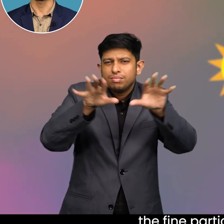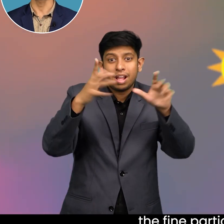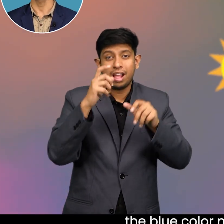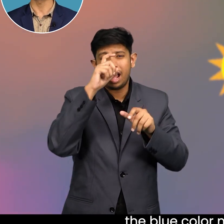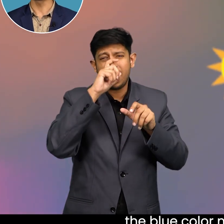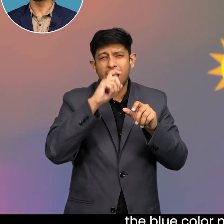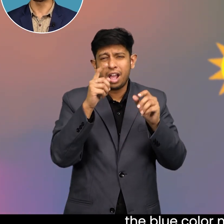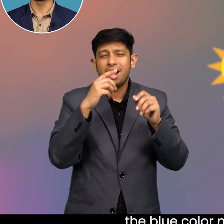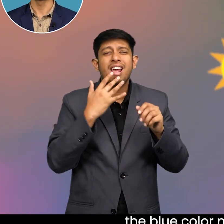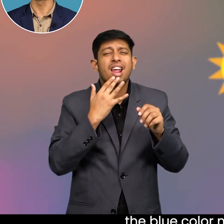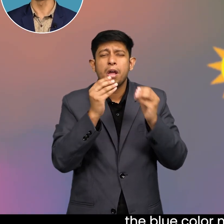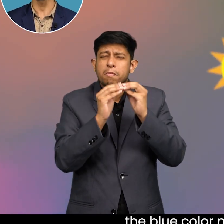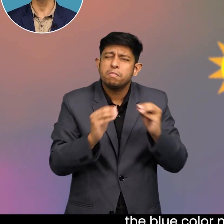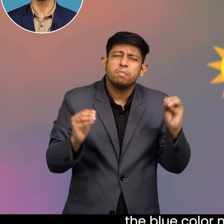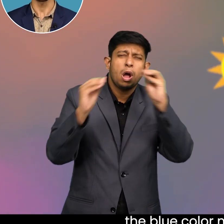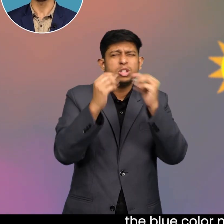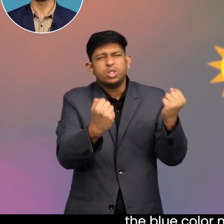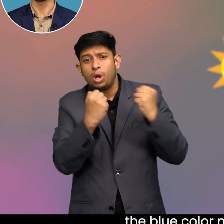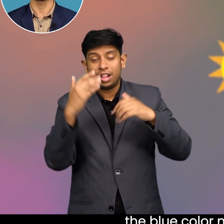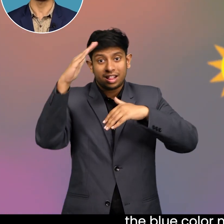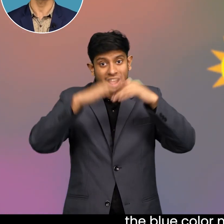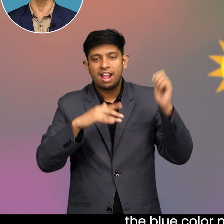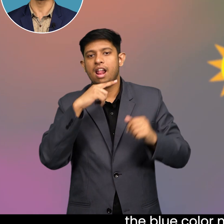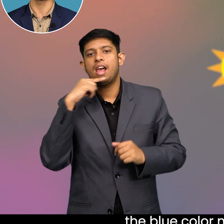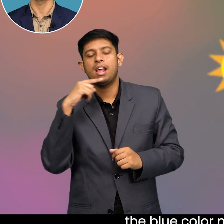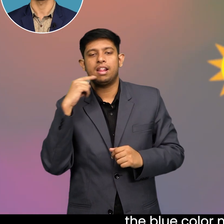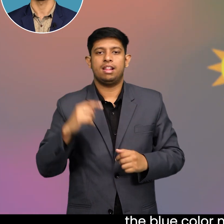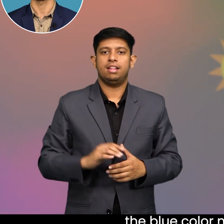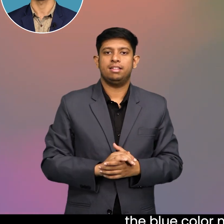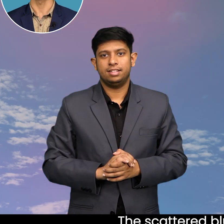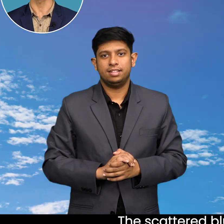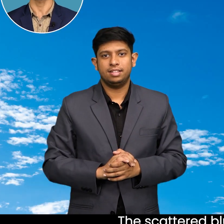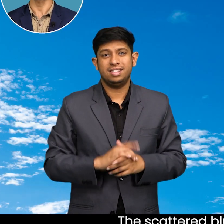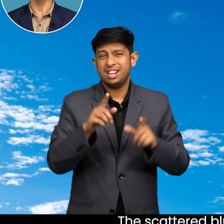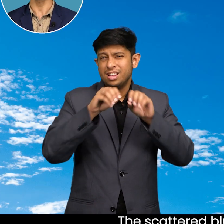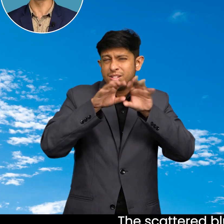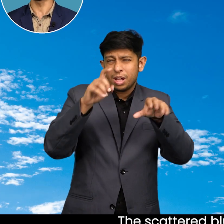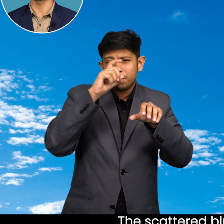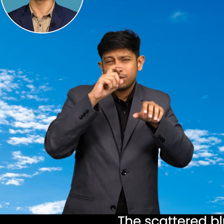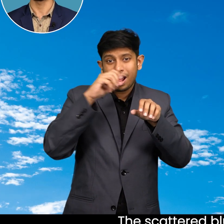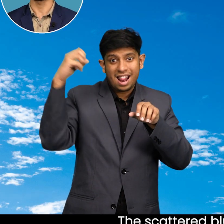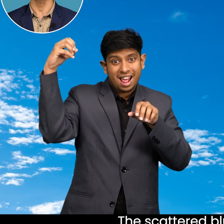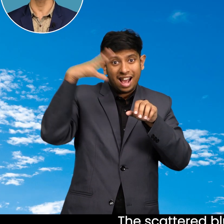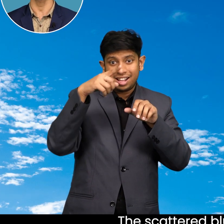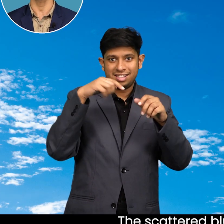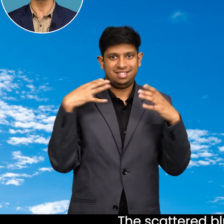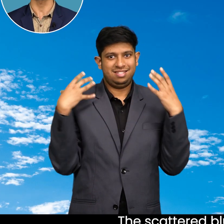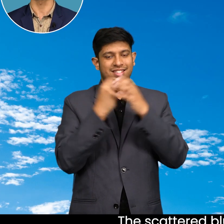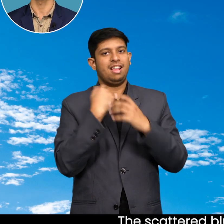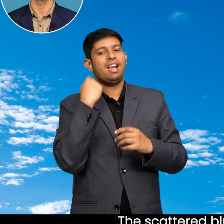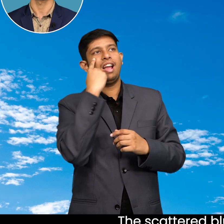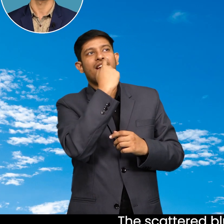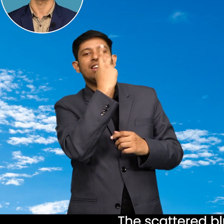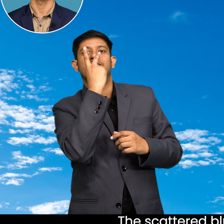scatter the blue color more strongly than red. The scattered blue light enters our